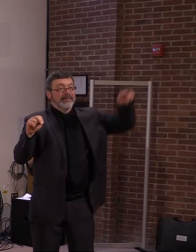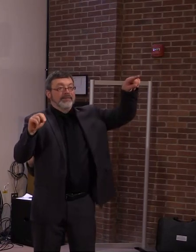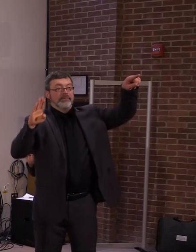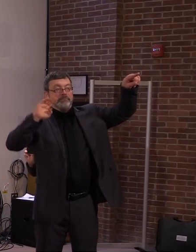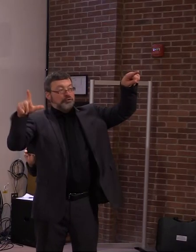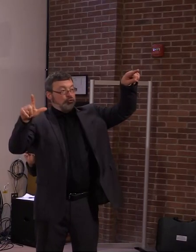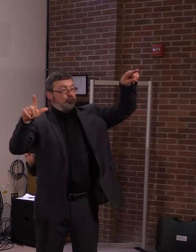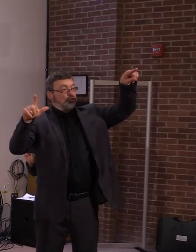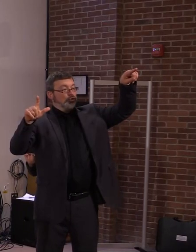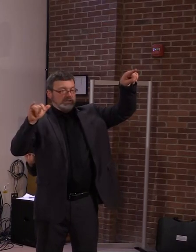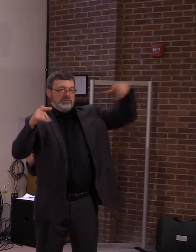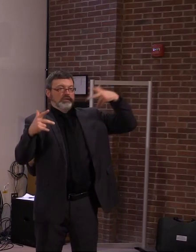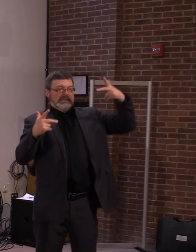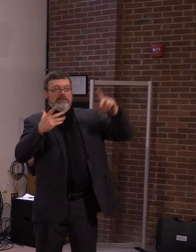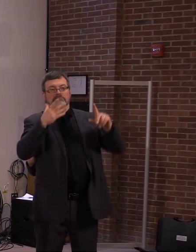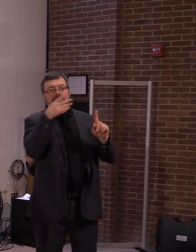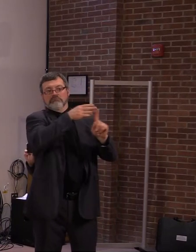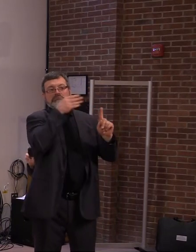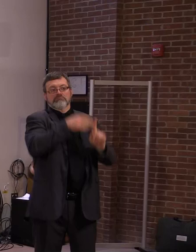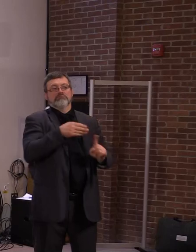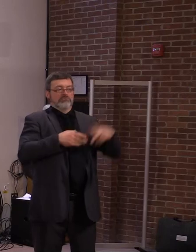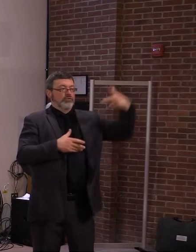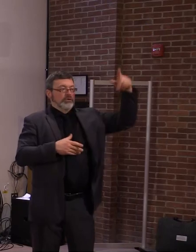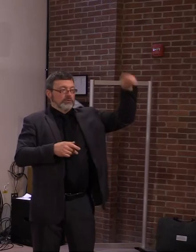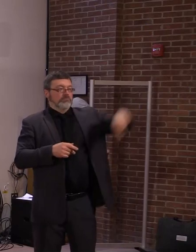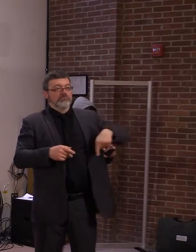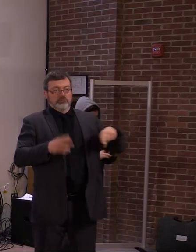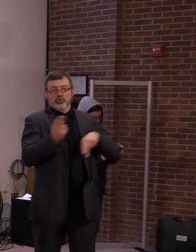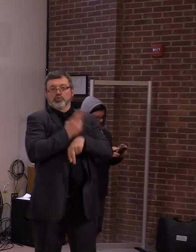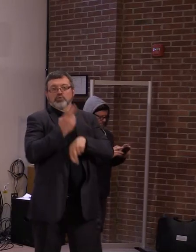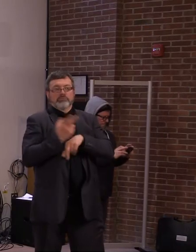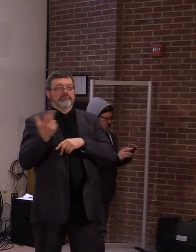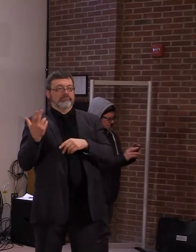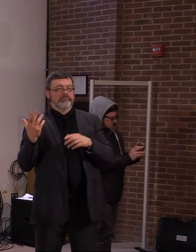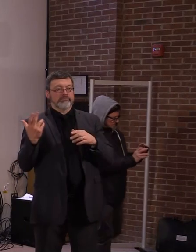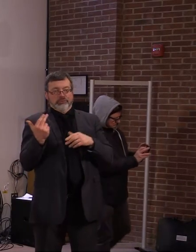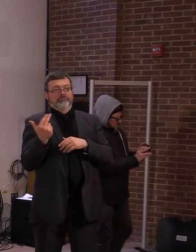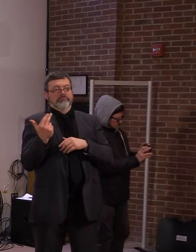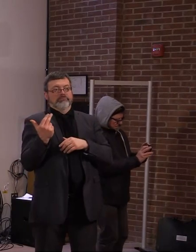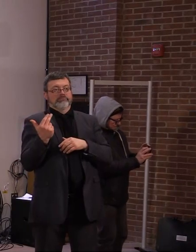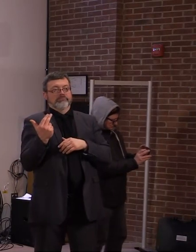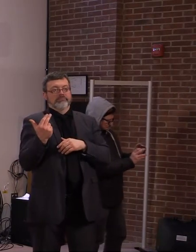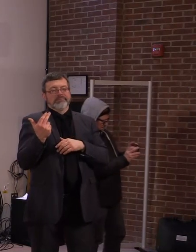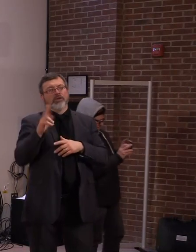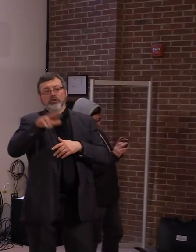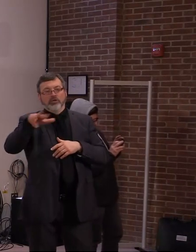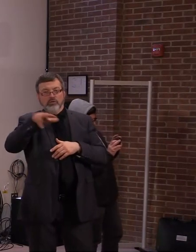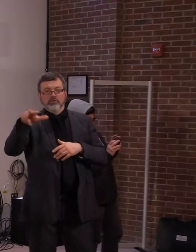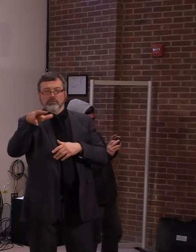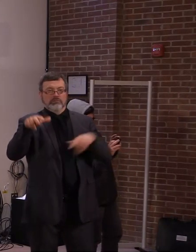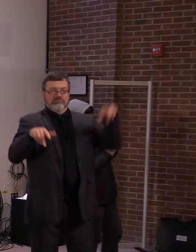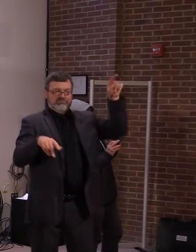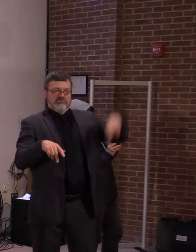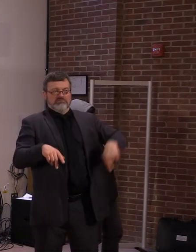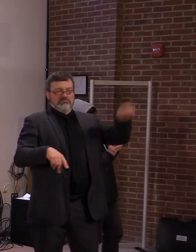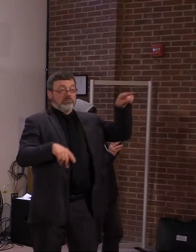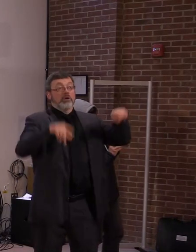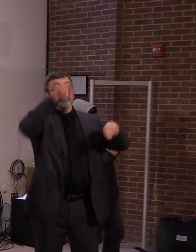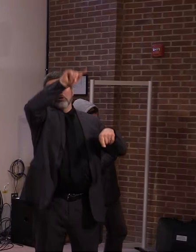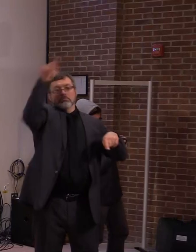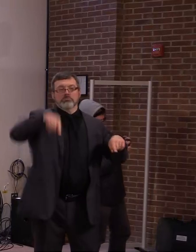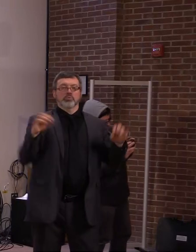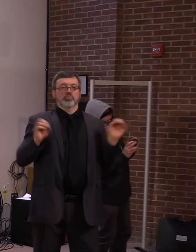seeing vented patients. I understand your question. You know, these are hospitals that